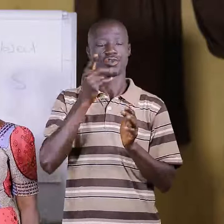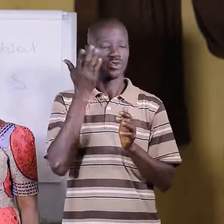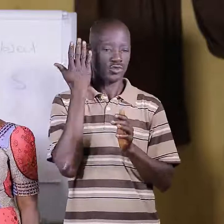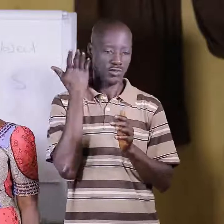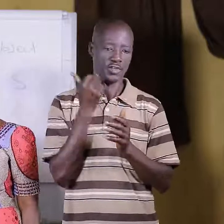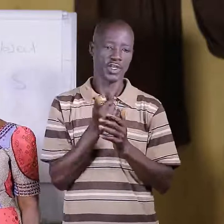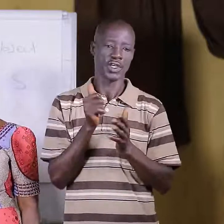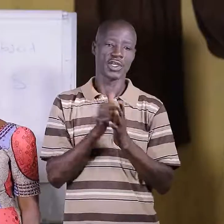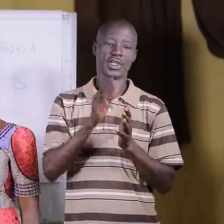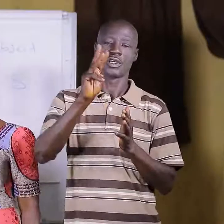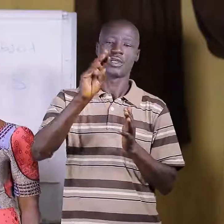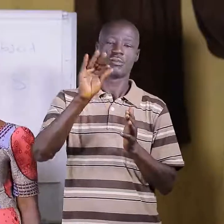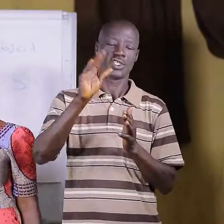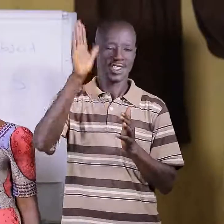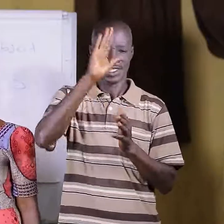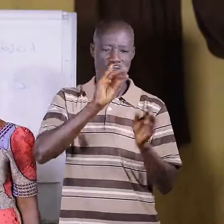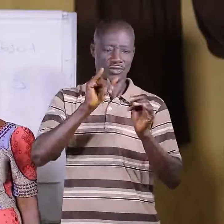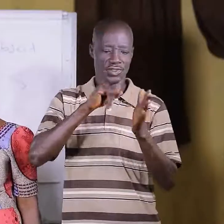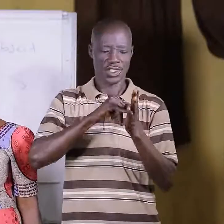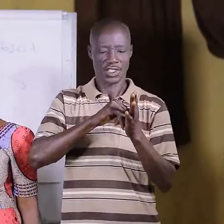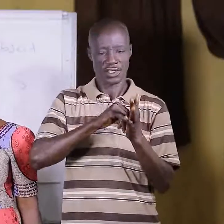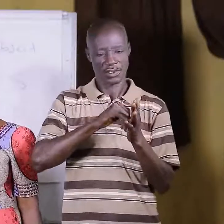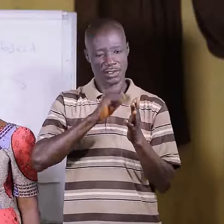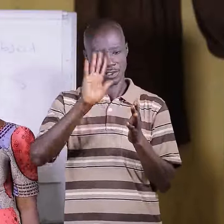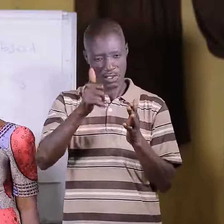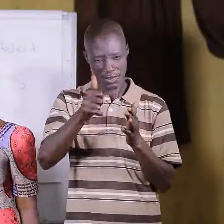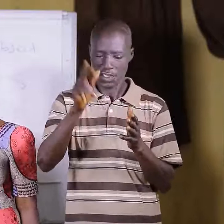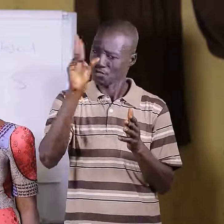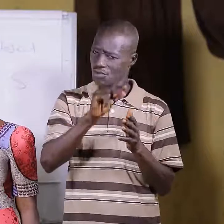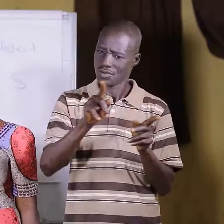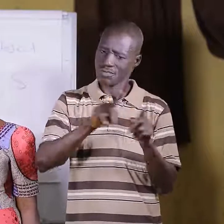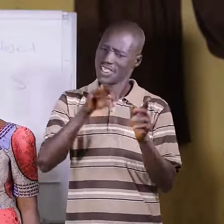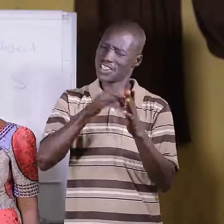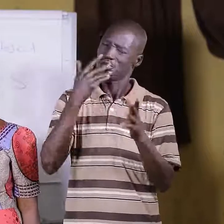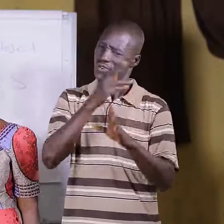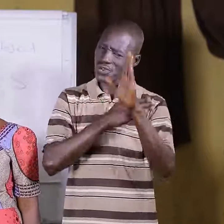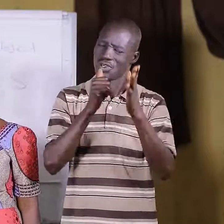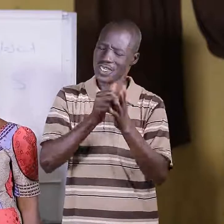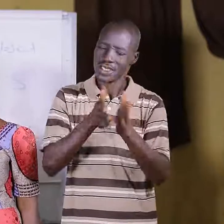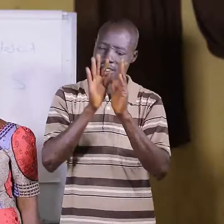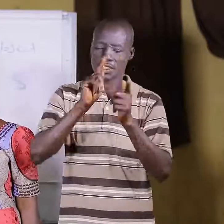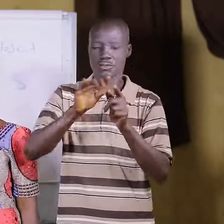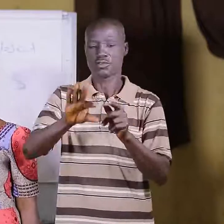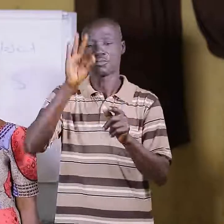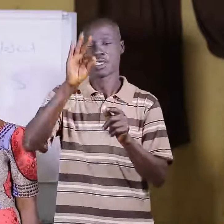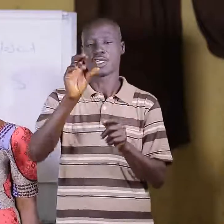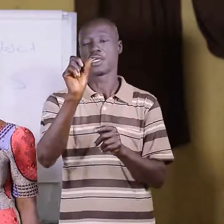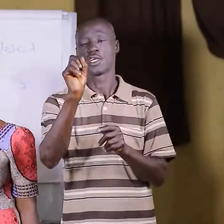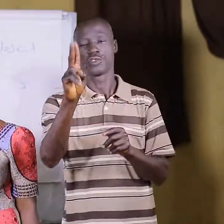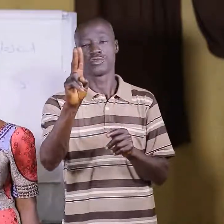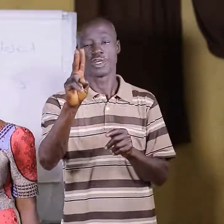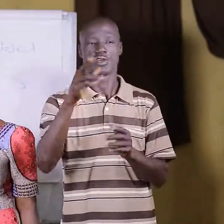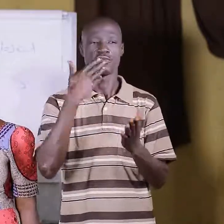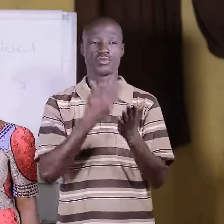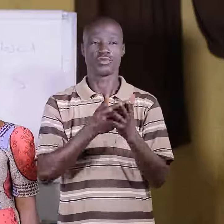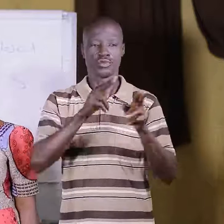that Moses did not do these things on his own. And how many spies did he send? Yes, 12 good